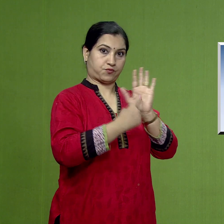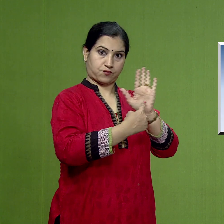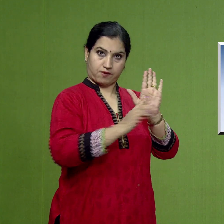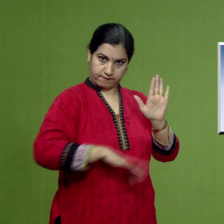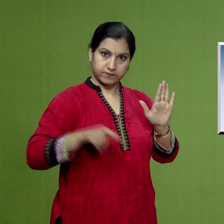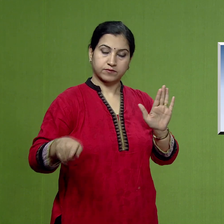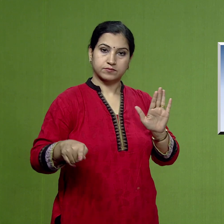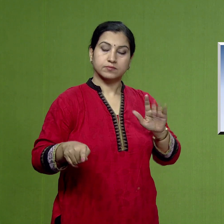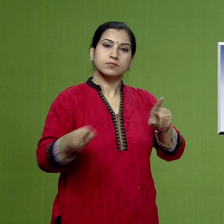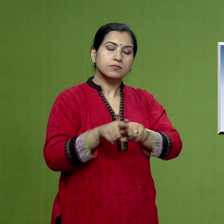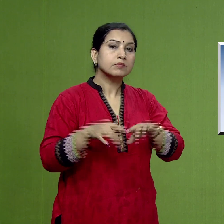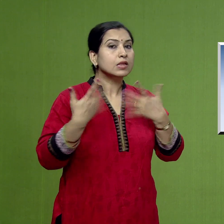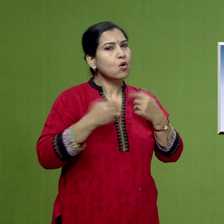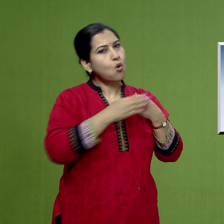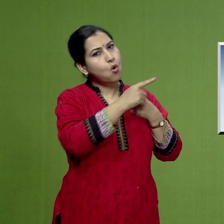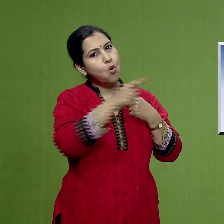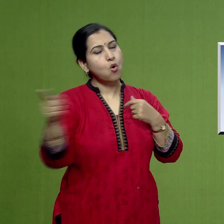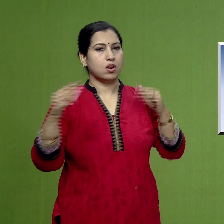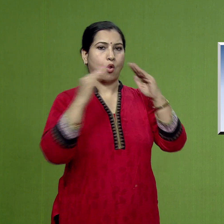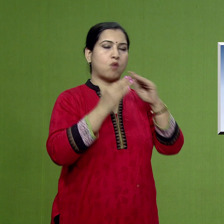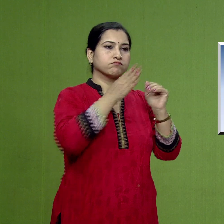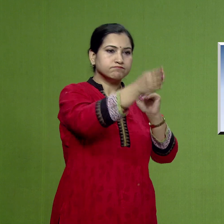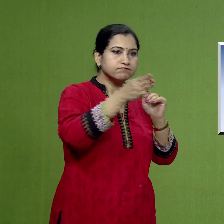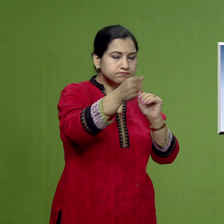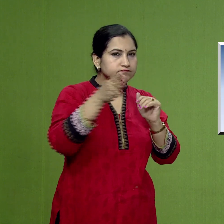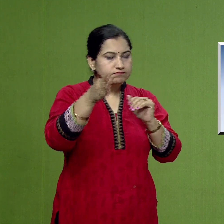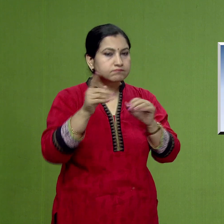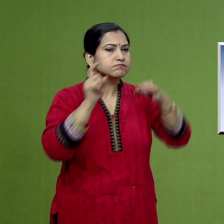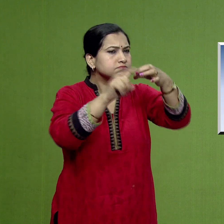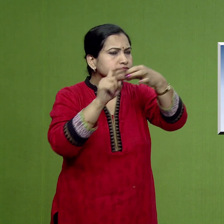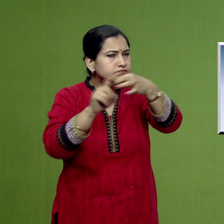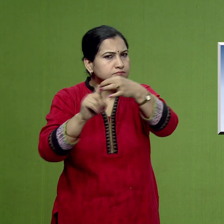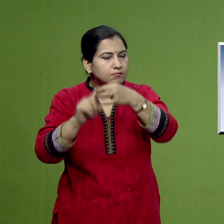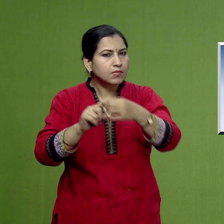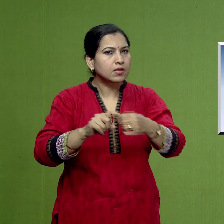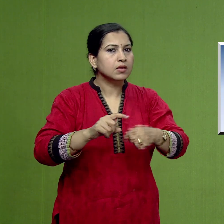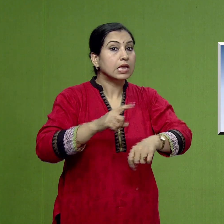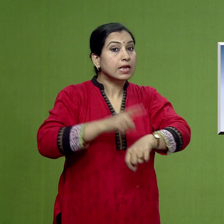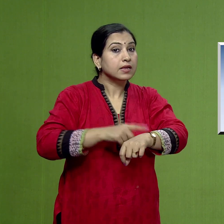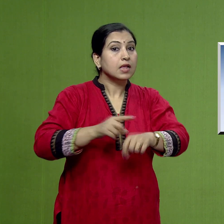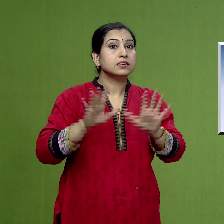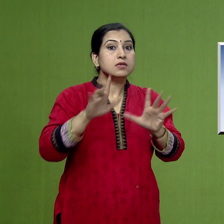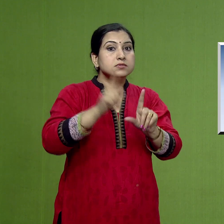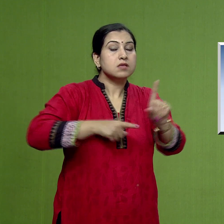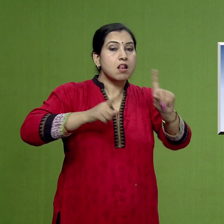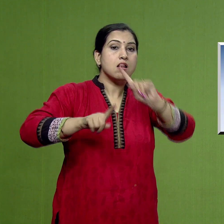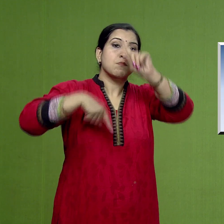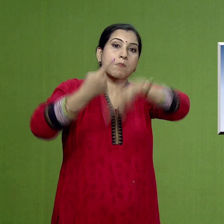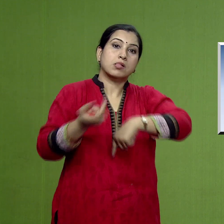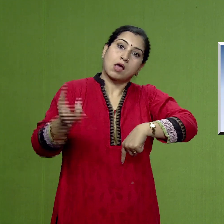They collect information almost every 10 years, and the population data is published after